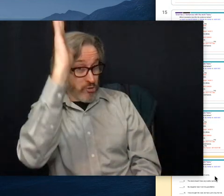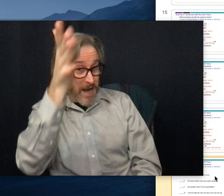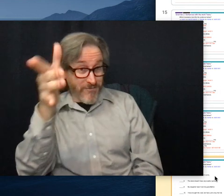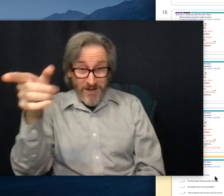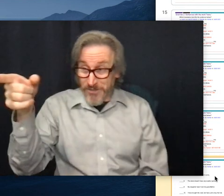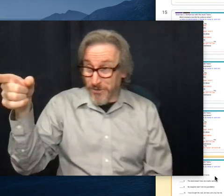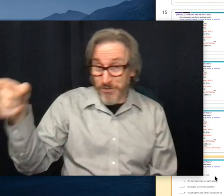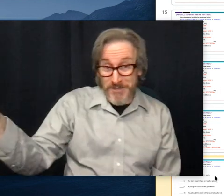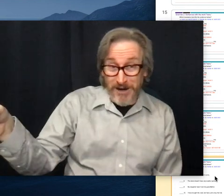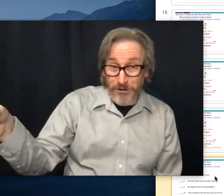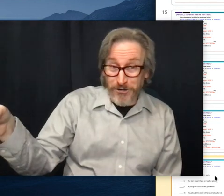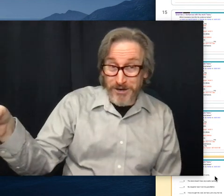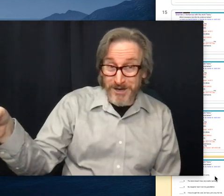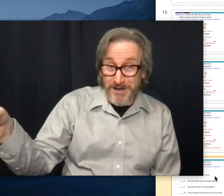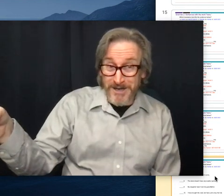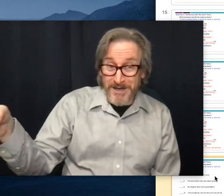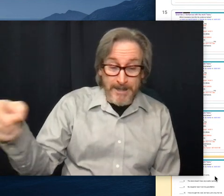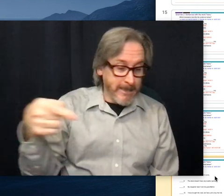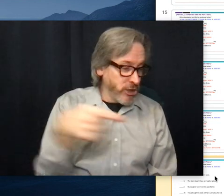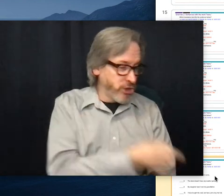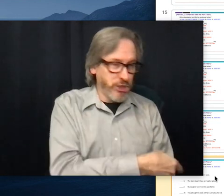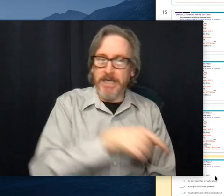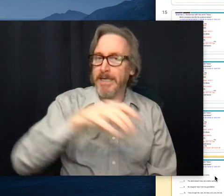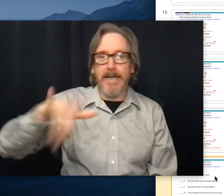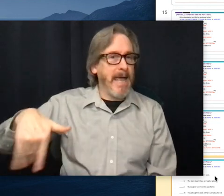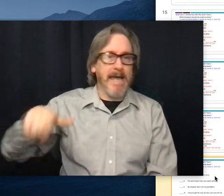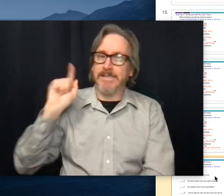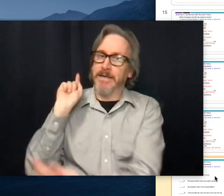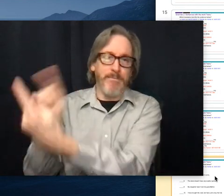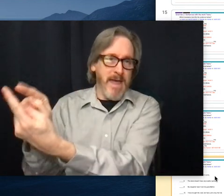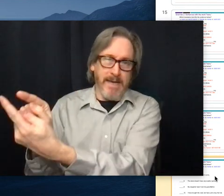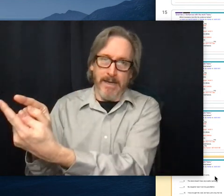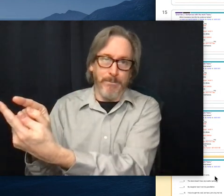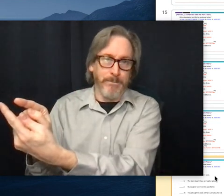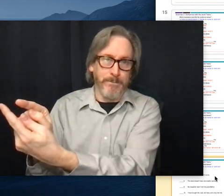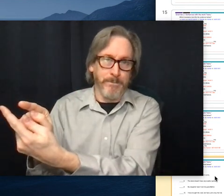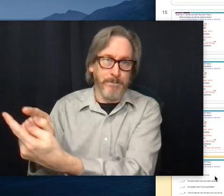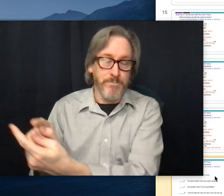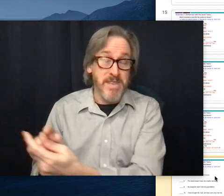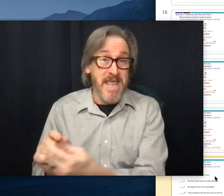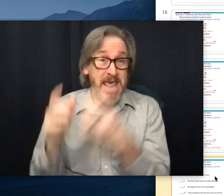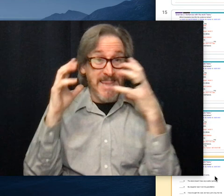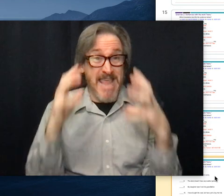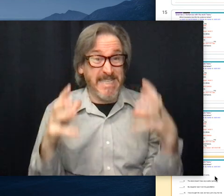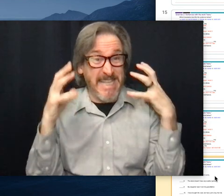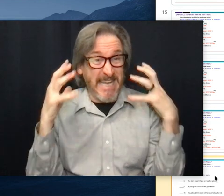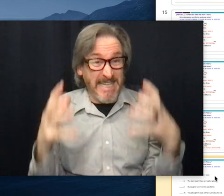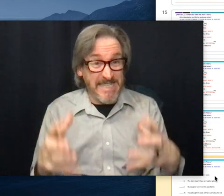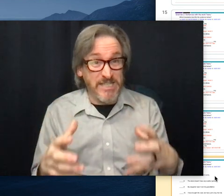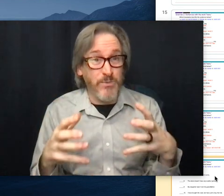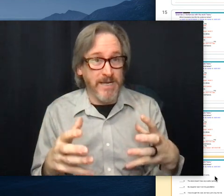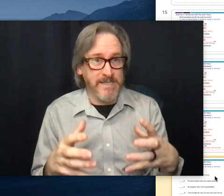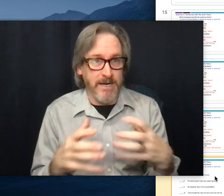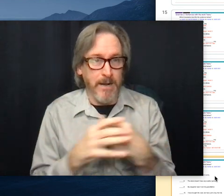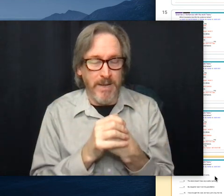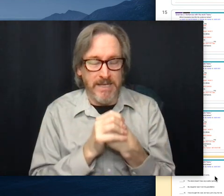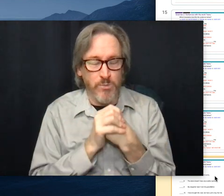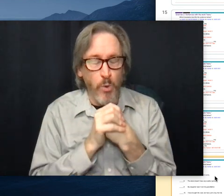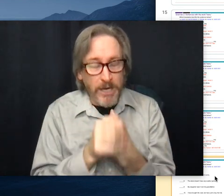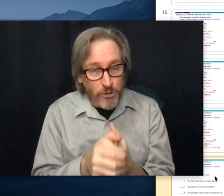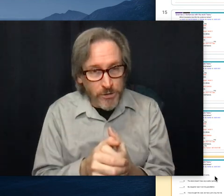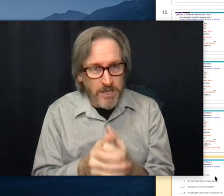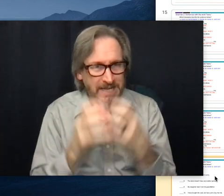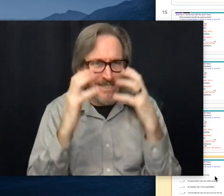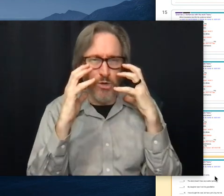her grandfather there, she hasn't met him. That's the easiest way to set it up.